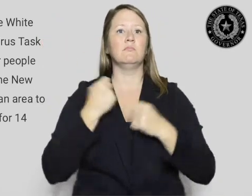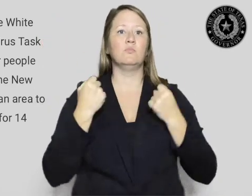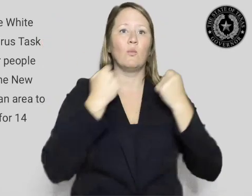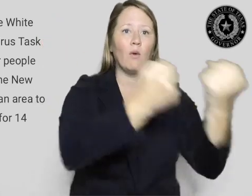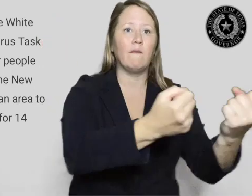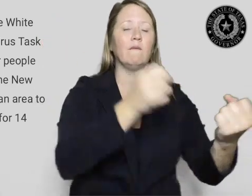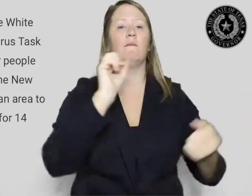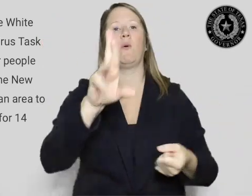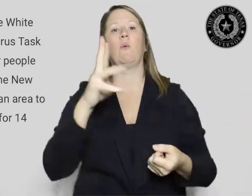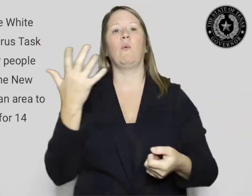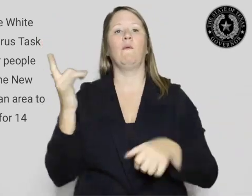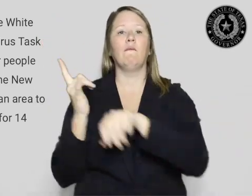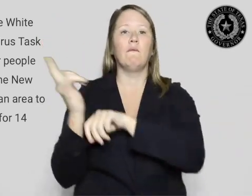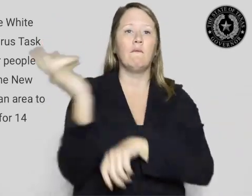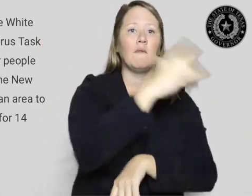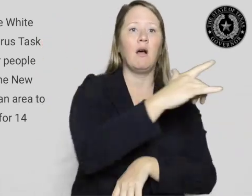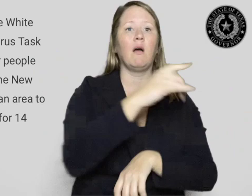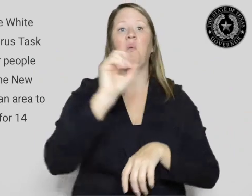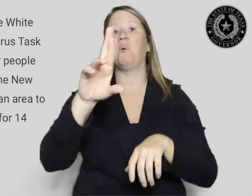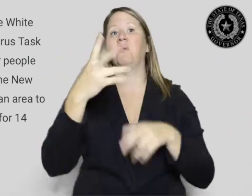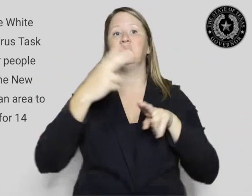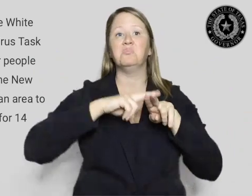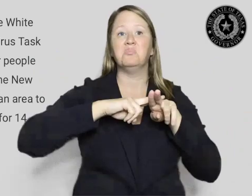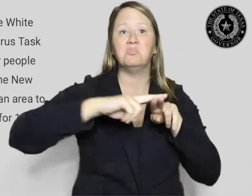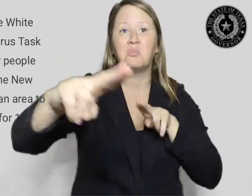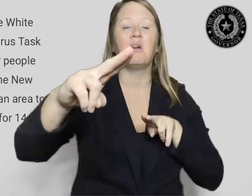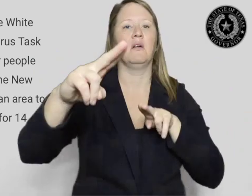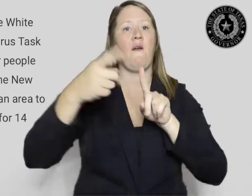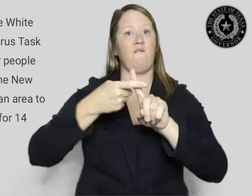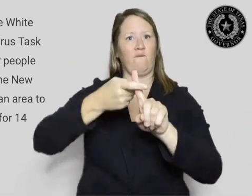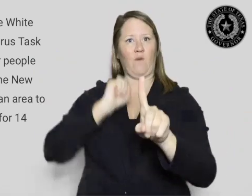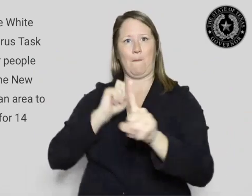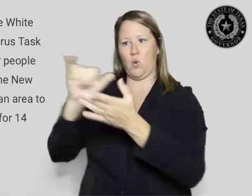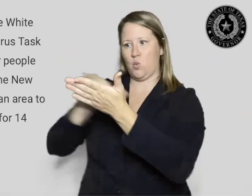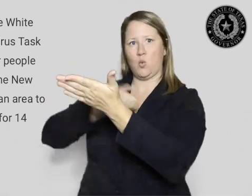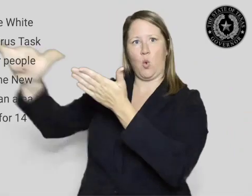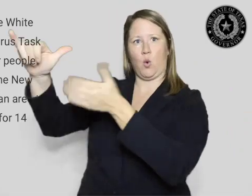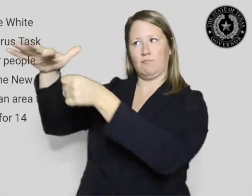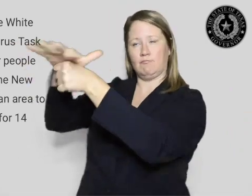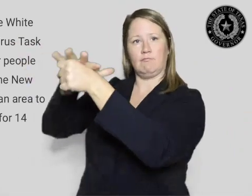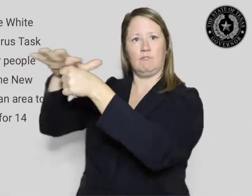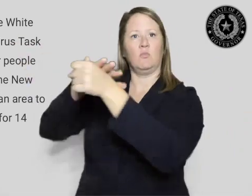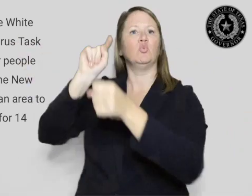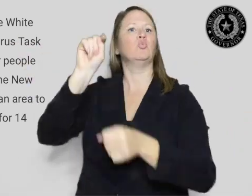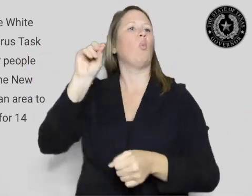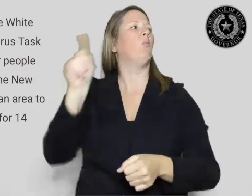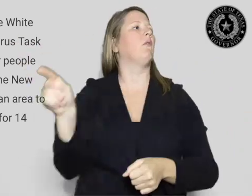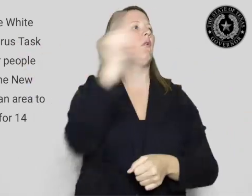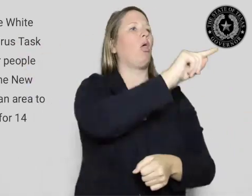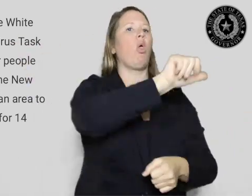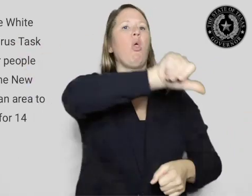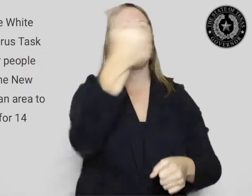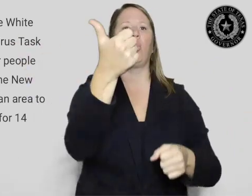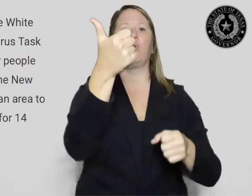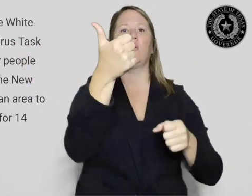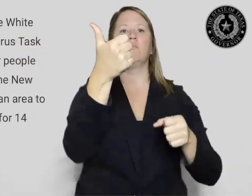traveling from the New York metropolitan area to self-quarantine for 14 days,